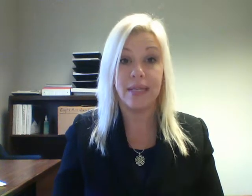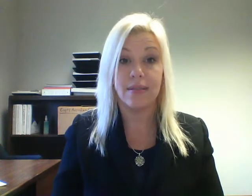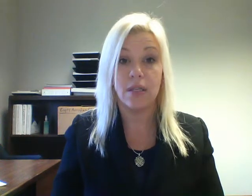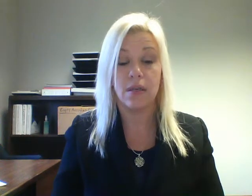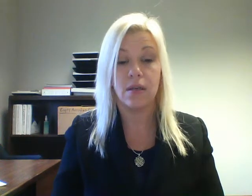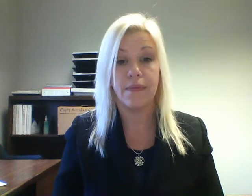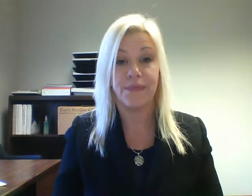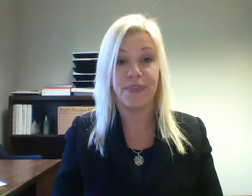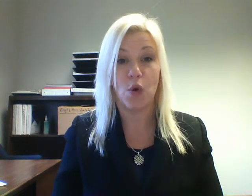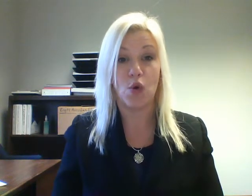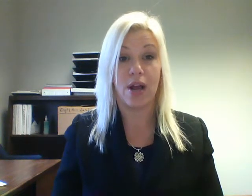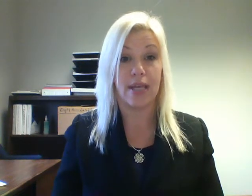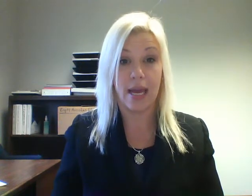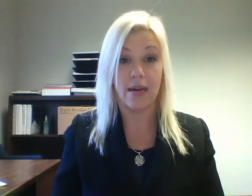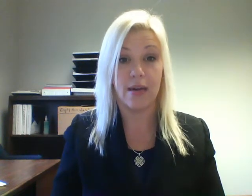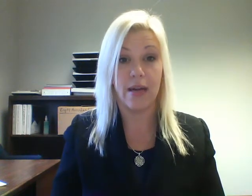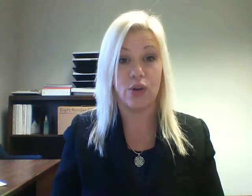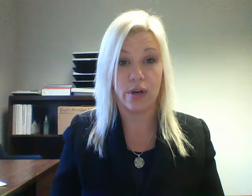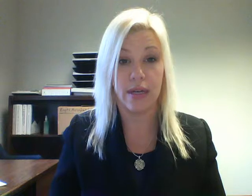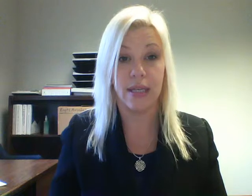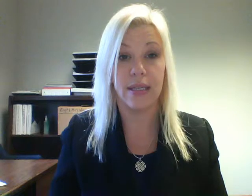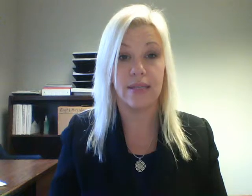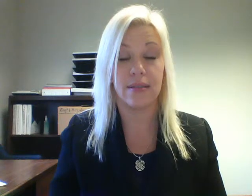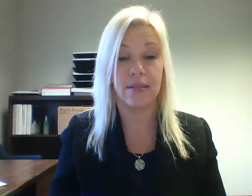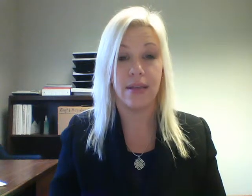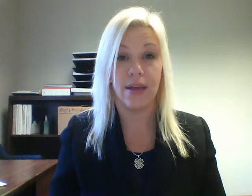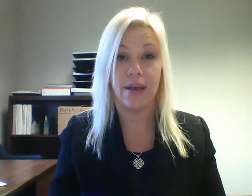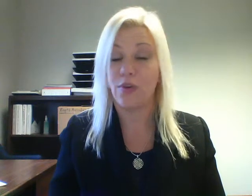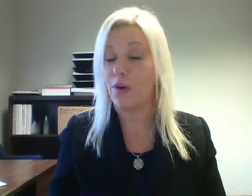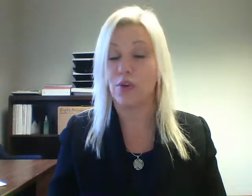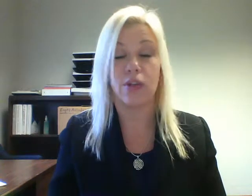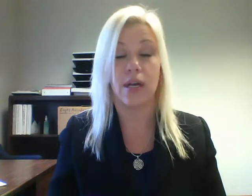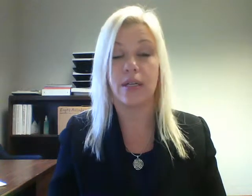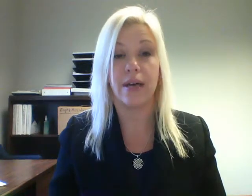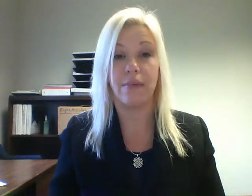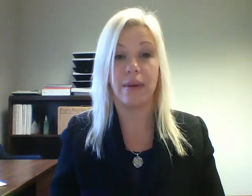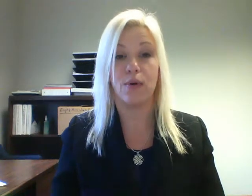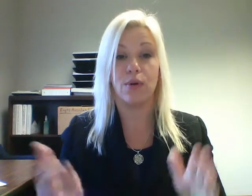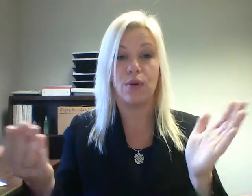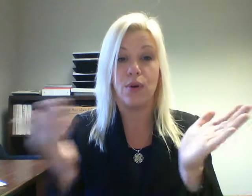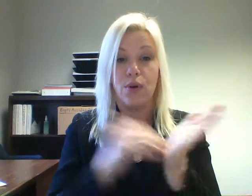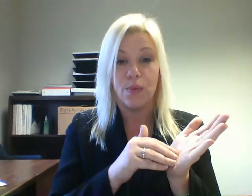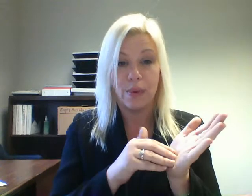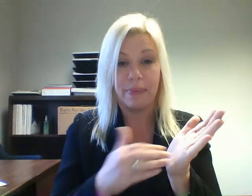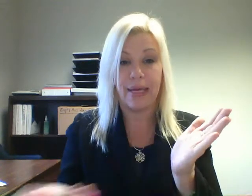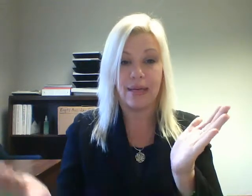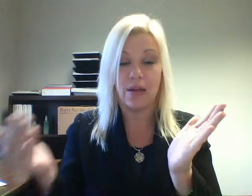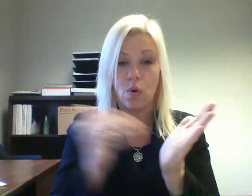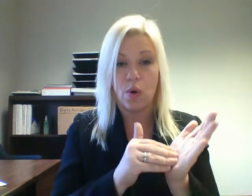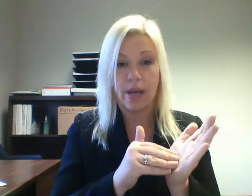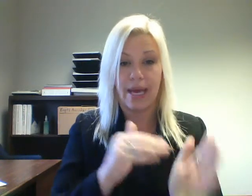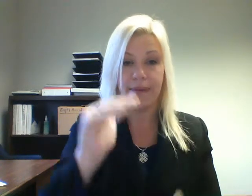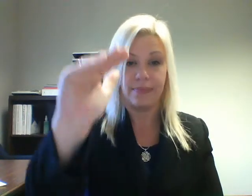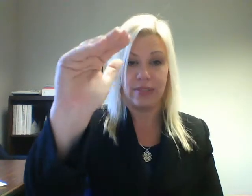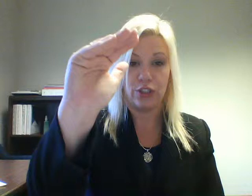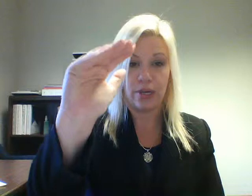Repeat or again, and you're going to need this if you're ever talking to deaf people. Repeat or again. That's your hand